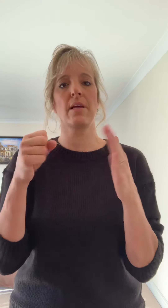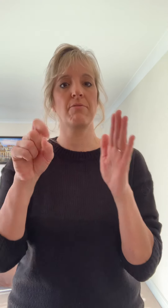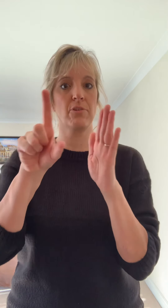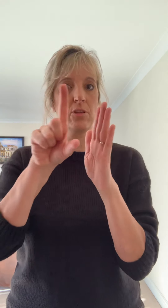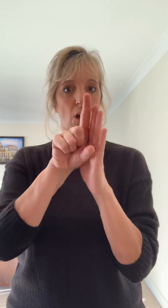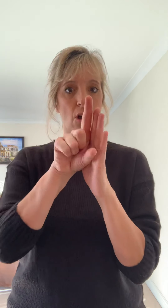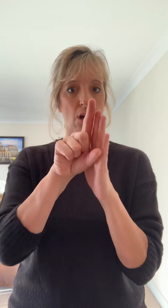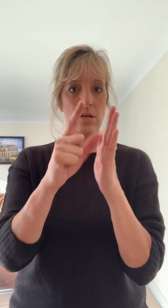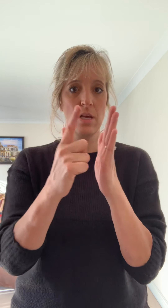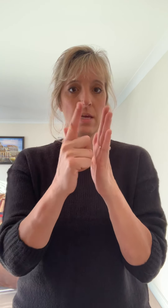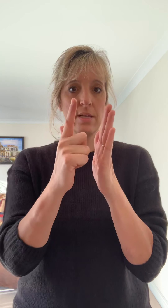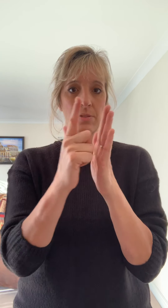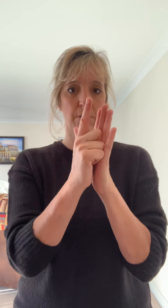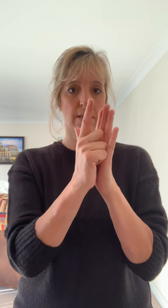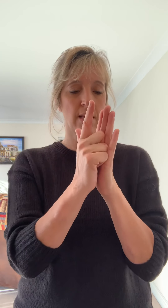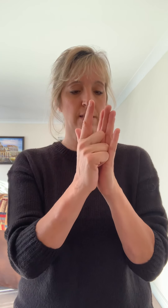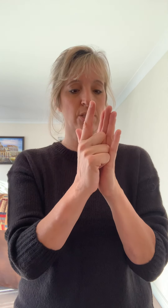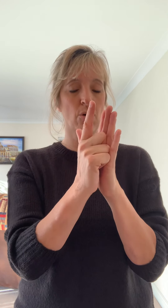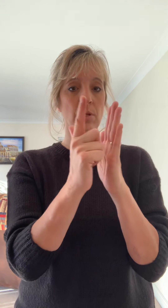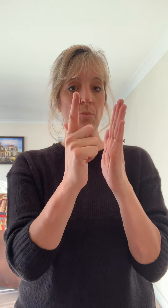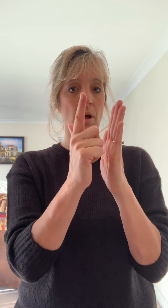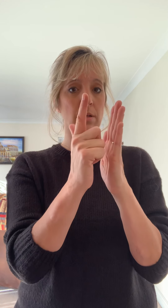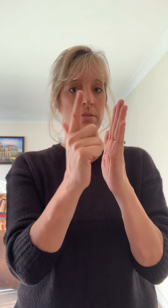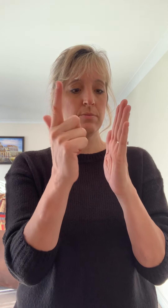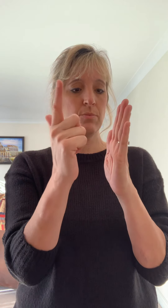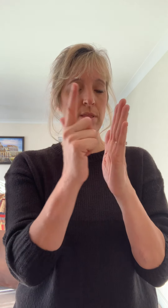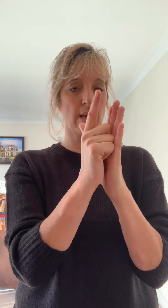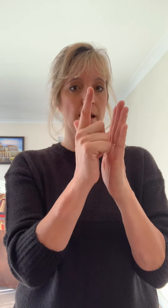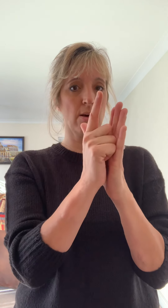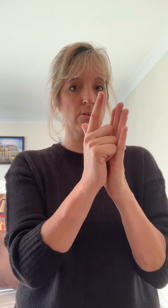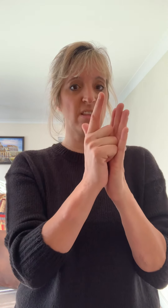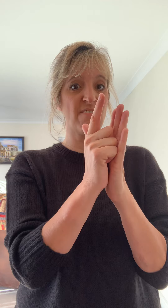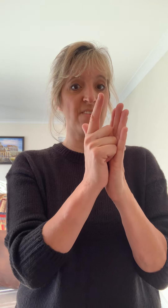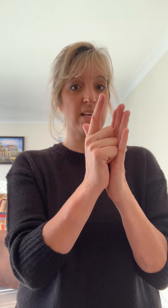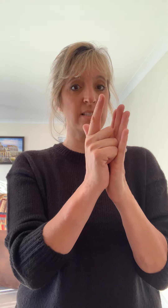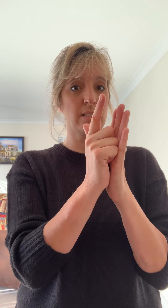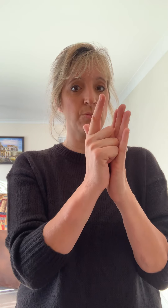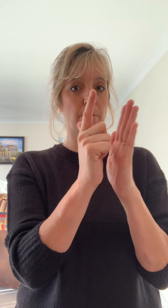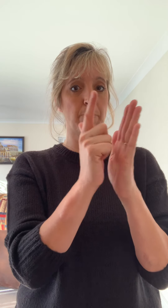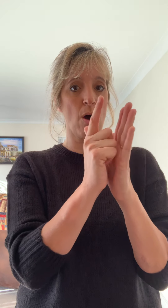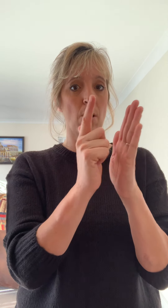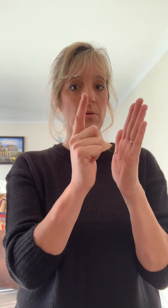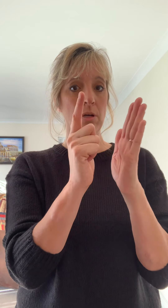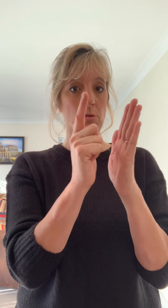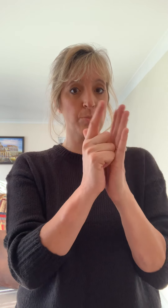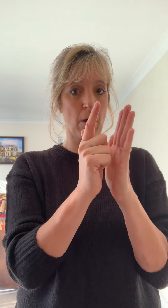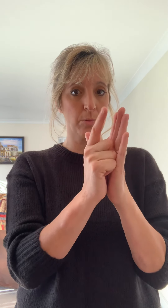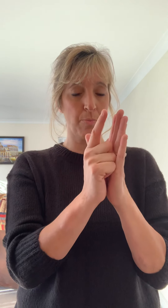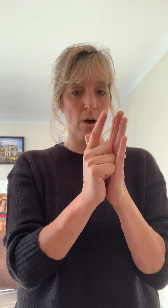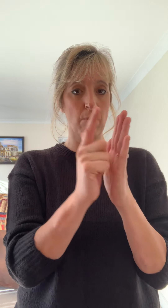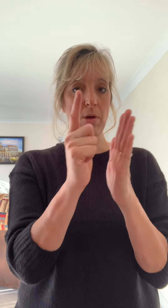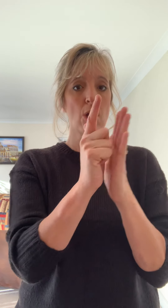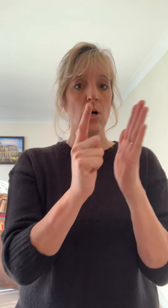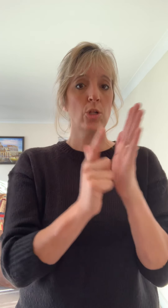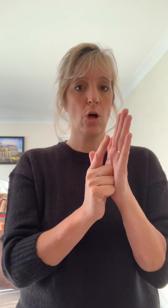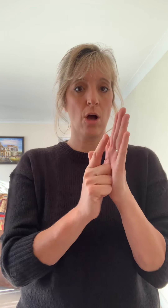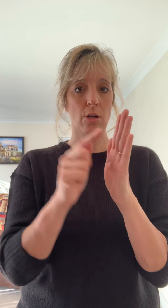for law is with it. That's the only one with the L that faces with the palm, it goes palm to palm. Law, okay,